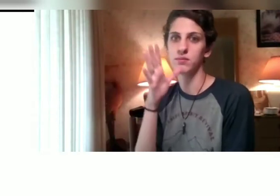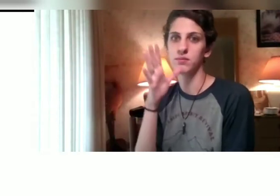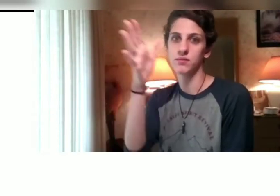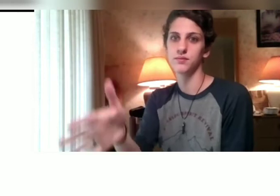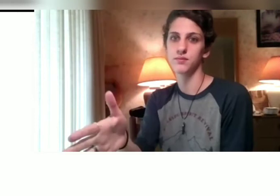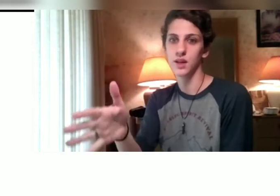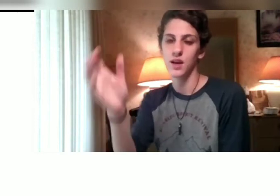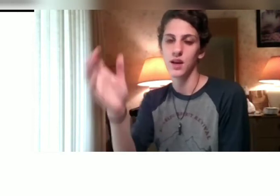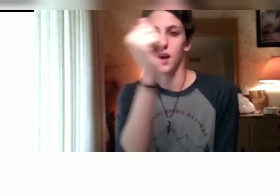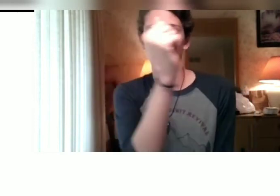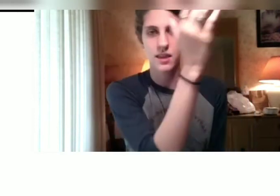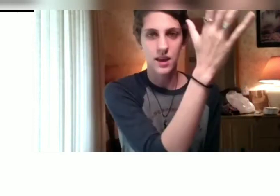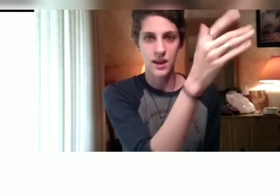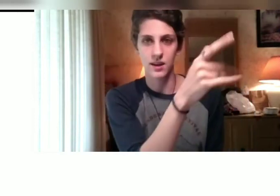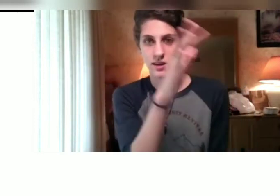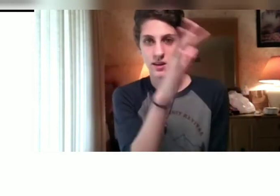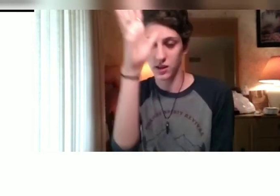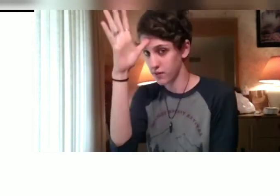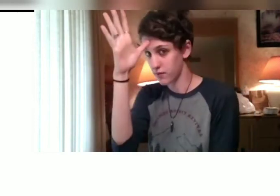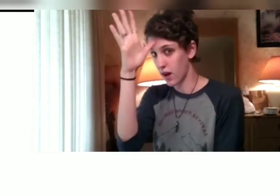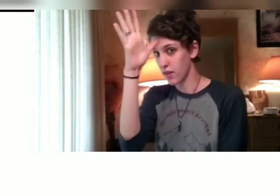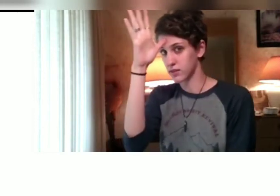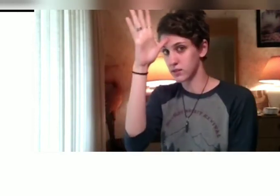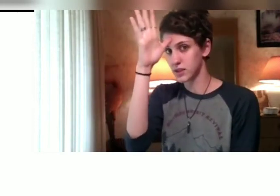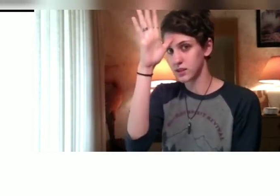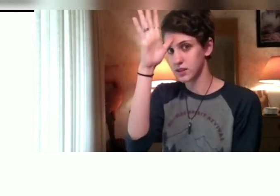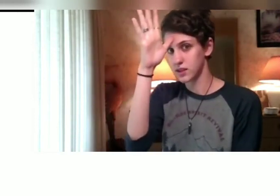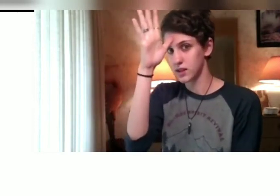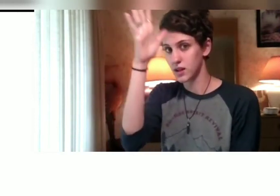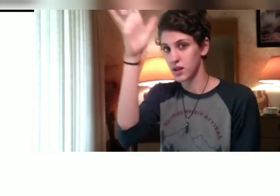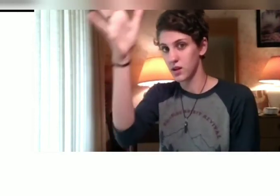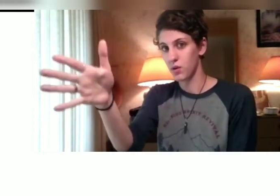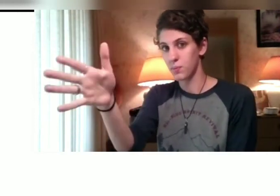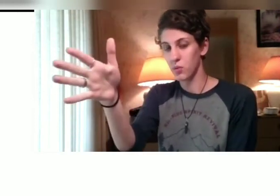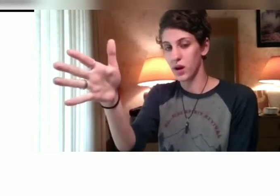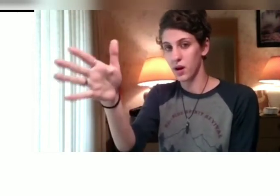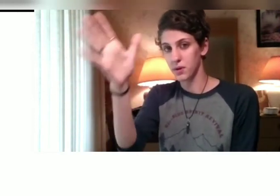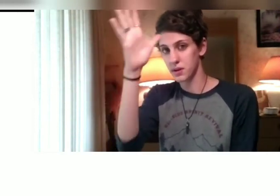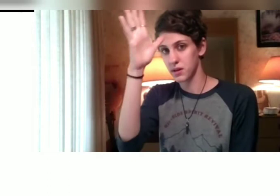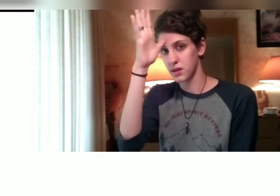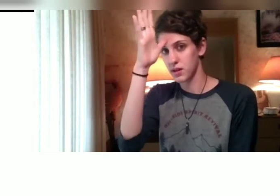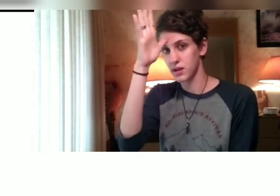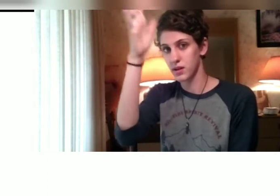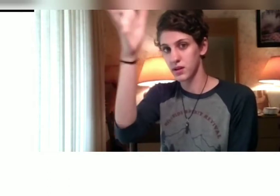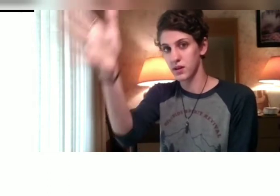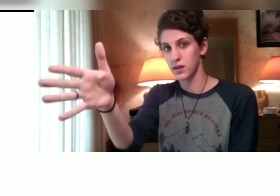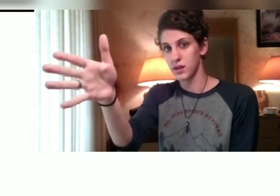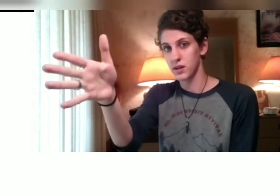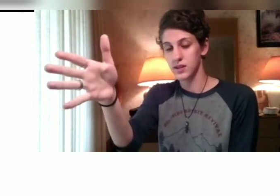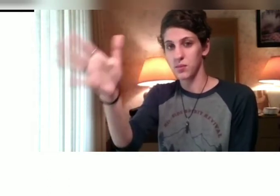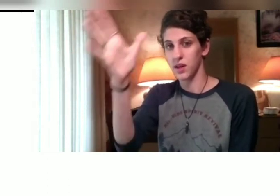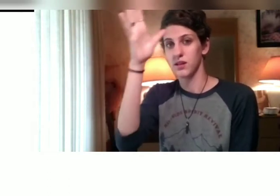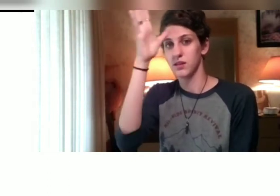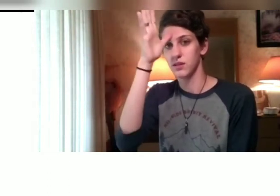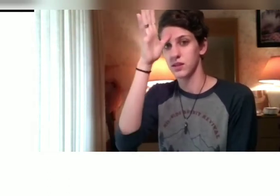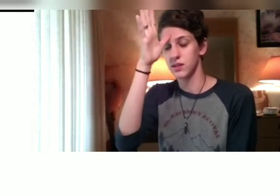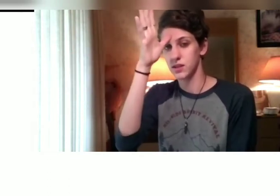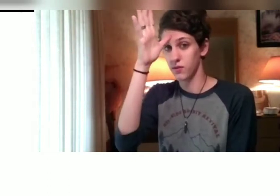mom. And then grandfather would be one up. Same